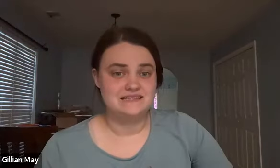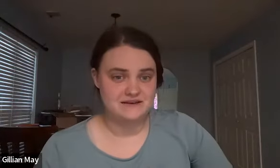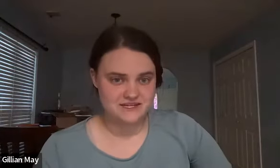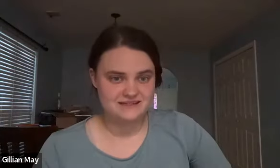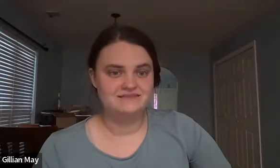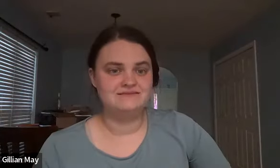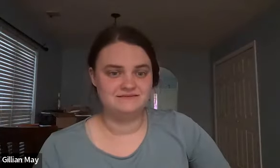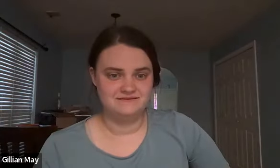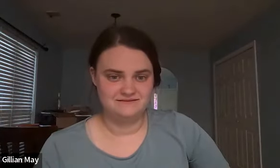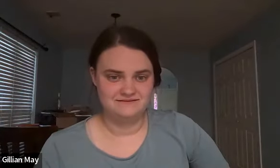7,